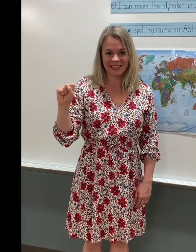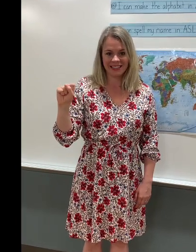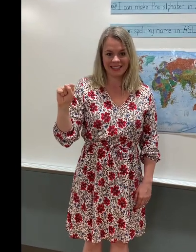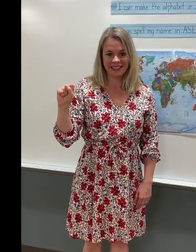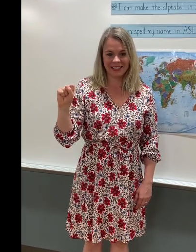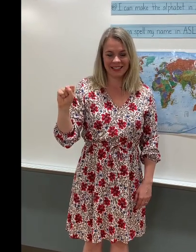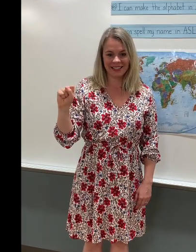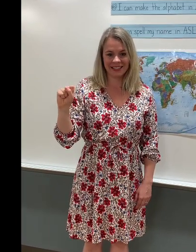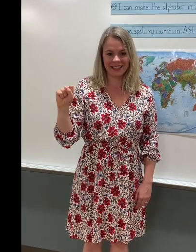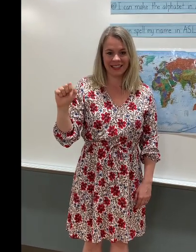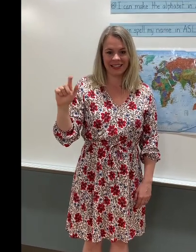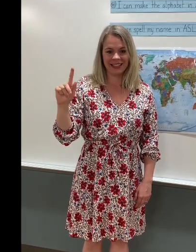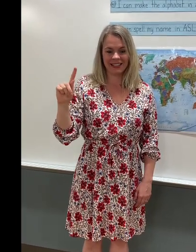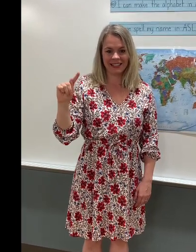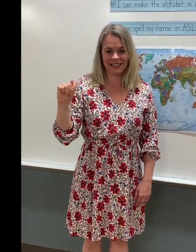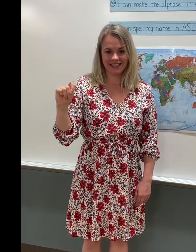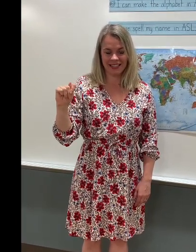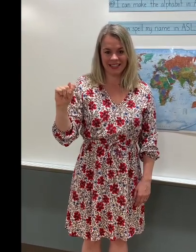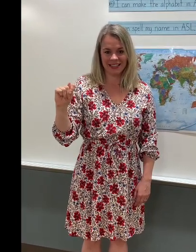S, T,